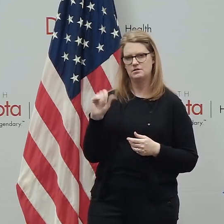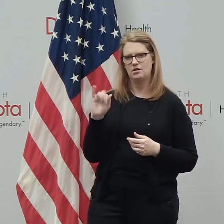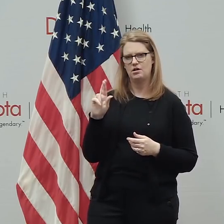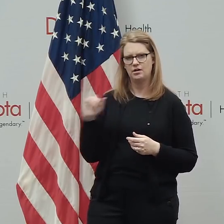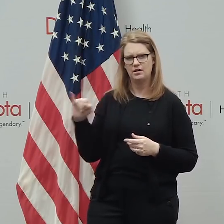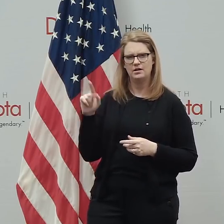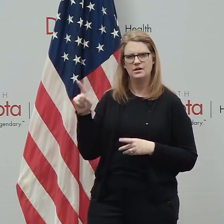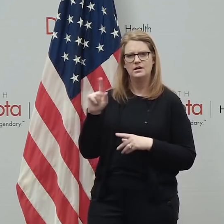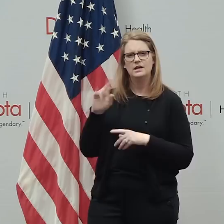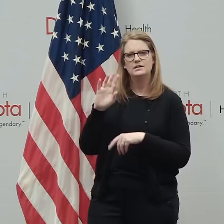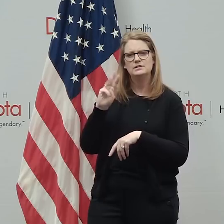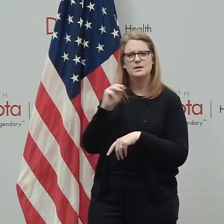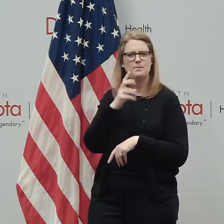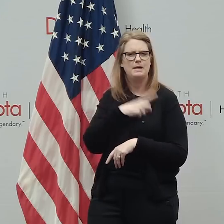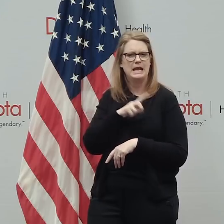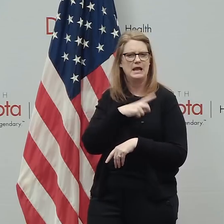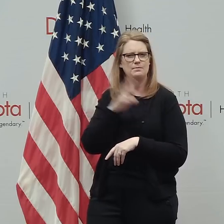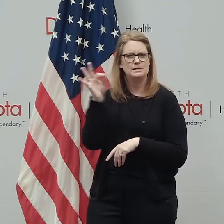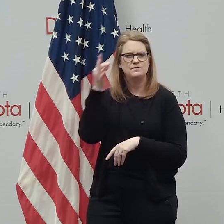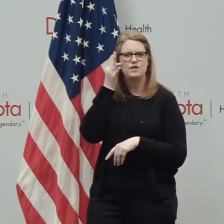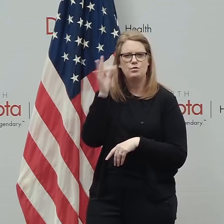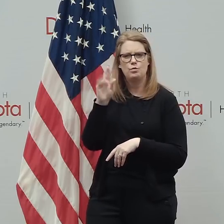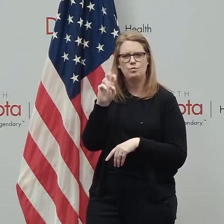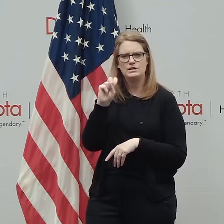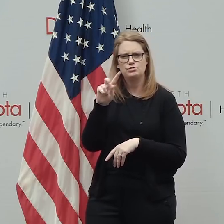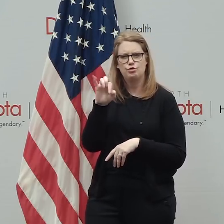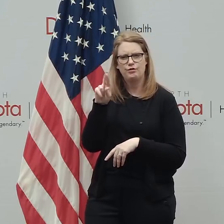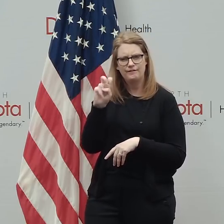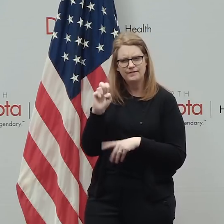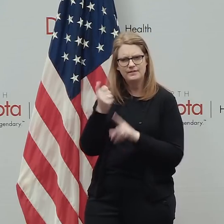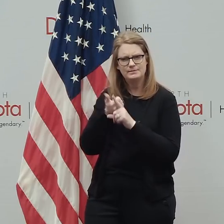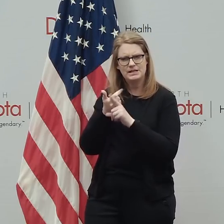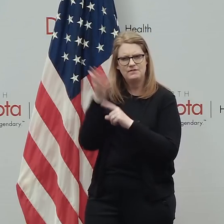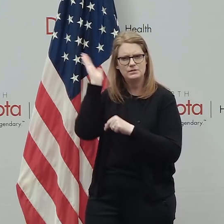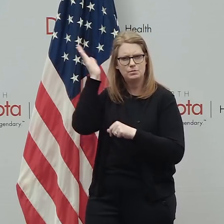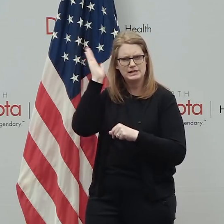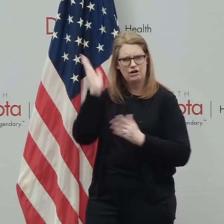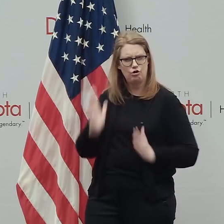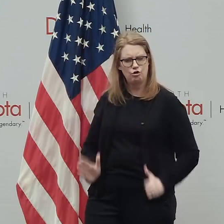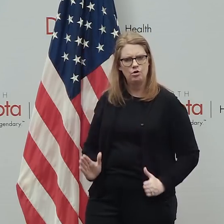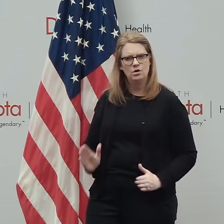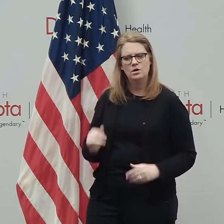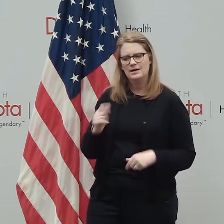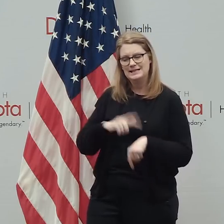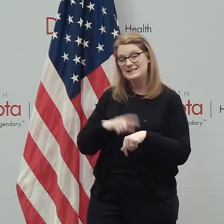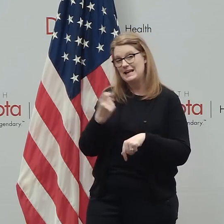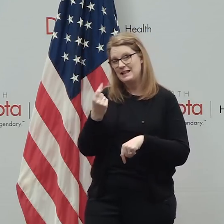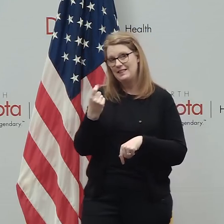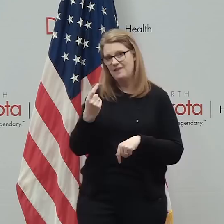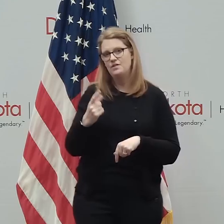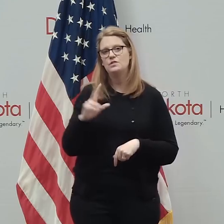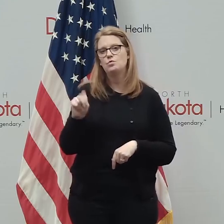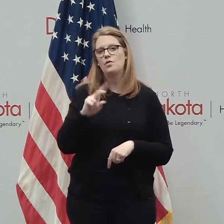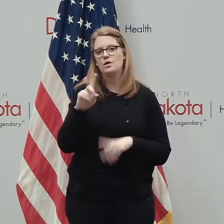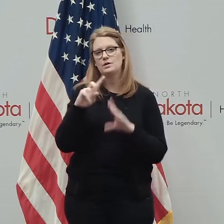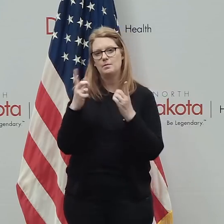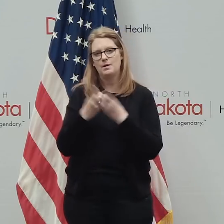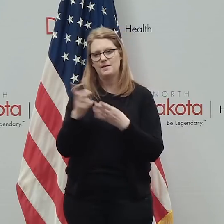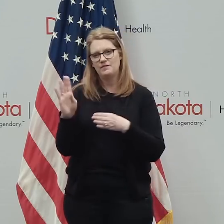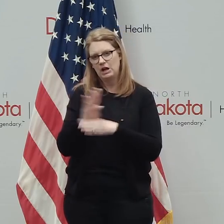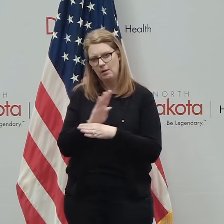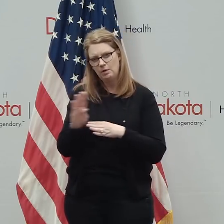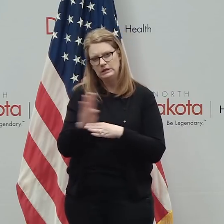Minneapolis Federal Reserve, will be one of the presenters. It's at 11 a.m. The North Dakota Department of